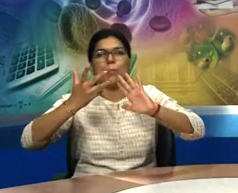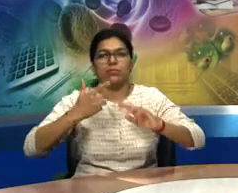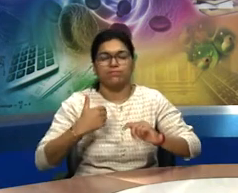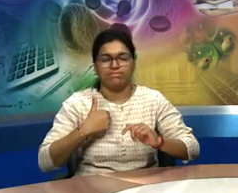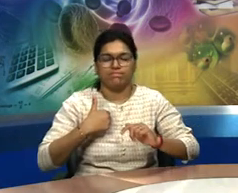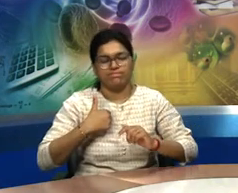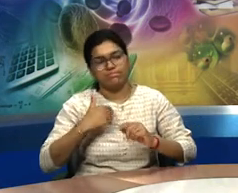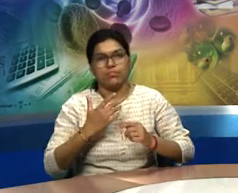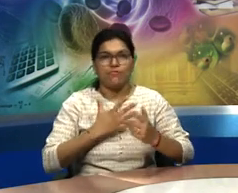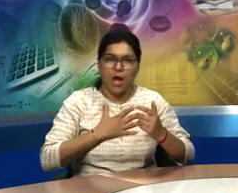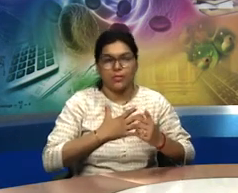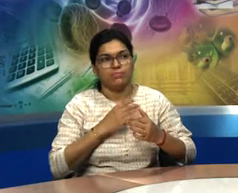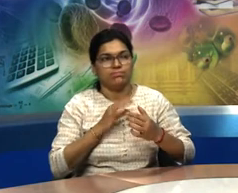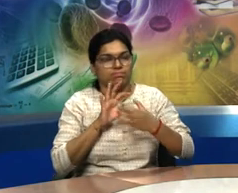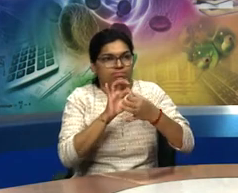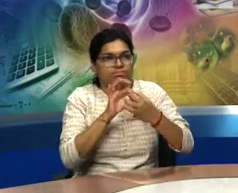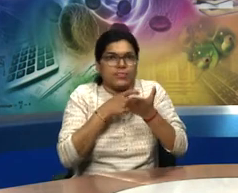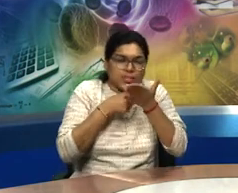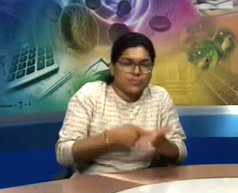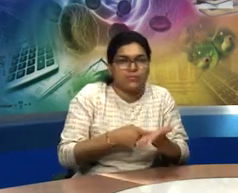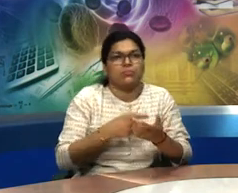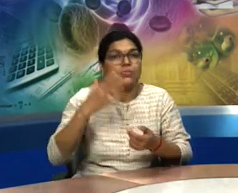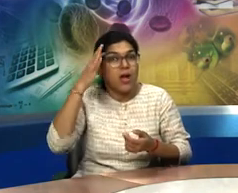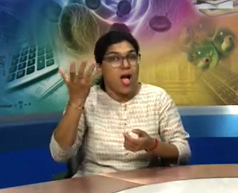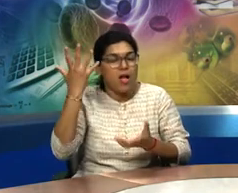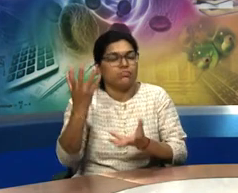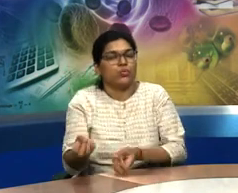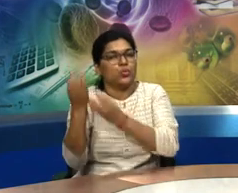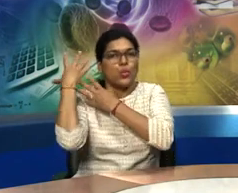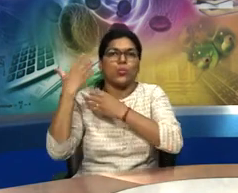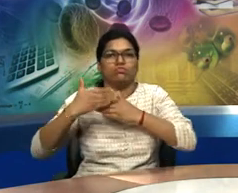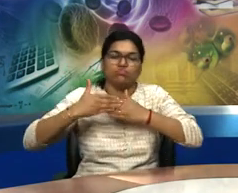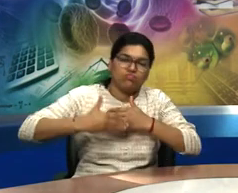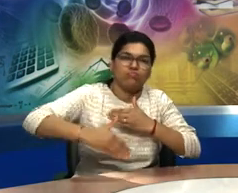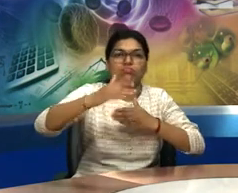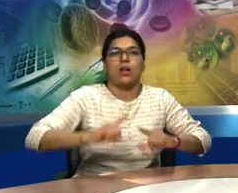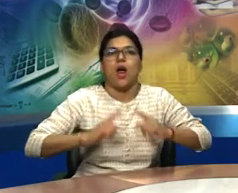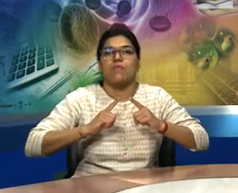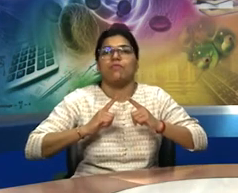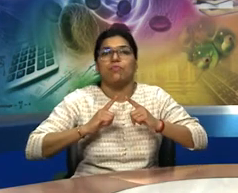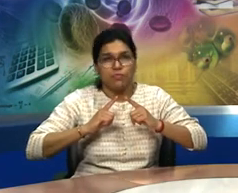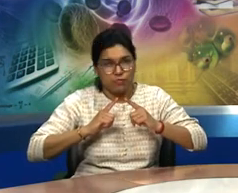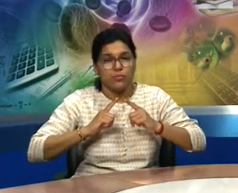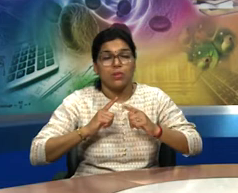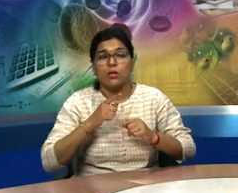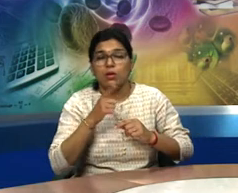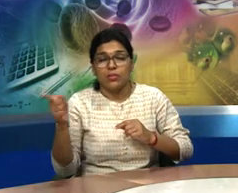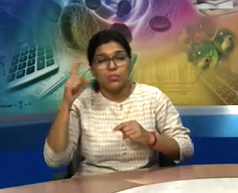And Gandhiji already knew that his confession made his father feel absolutely